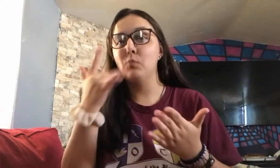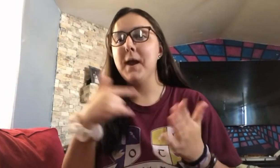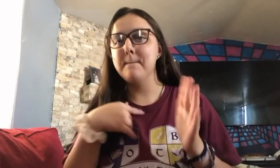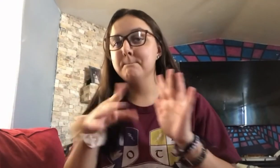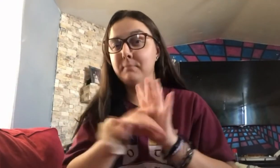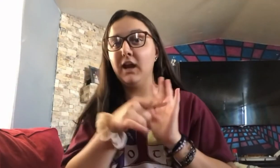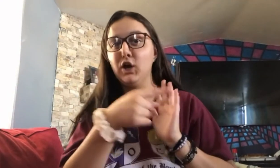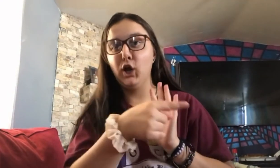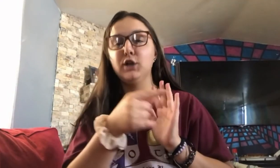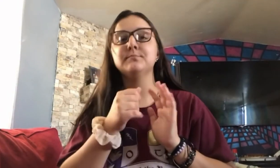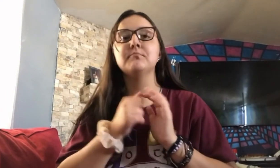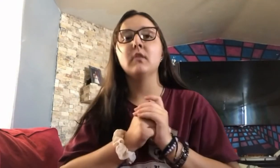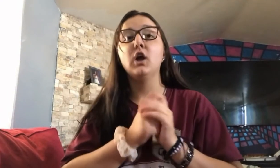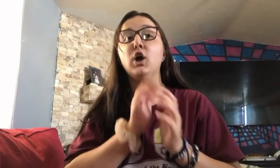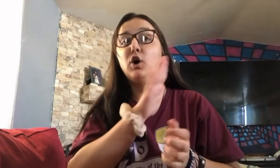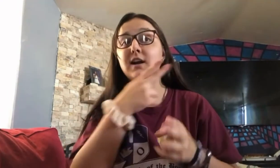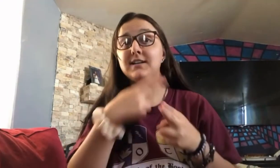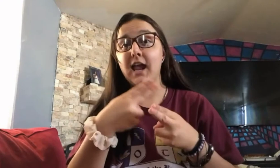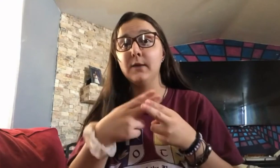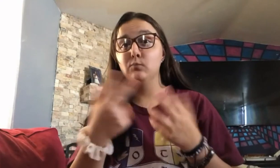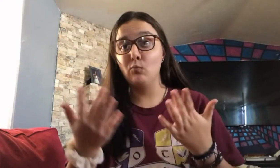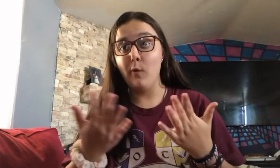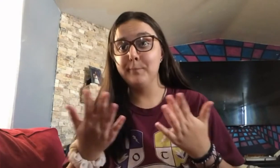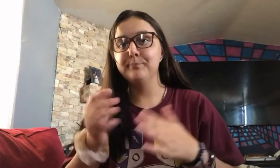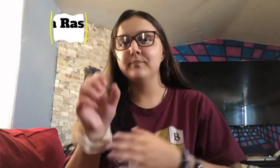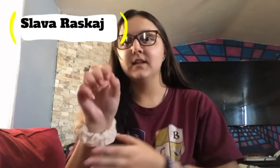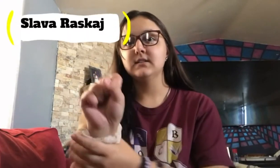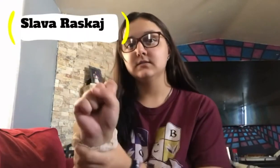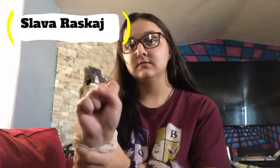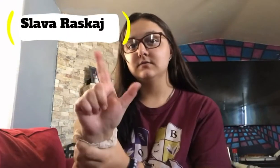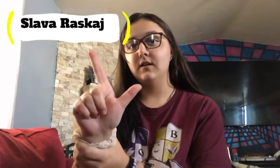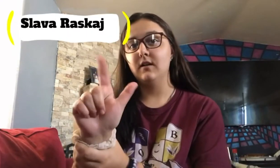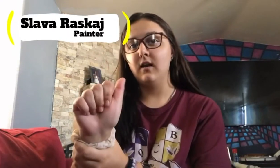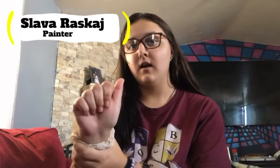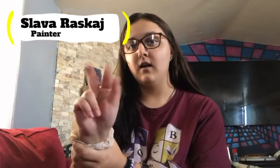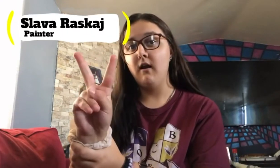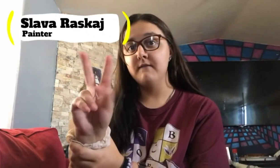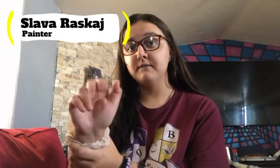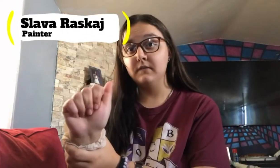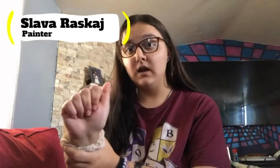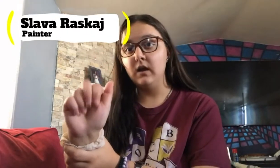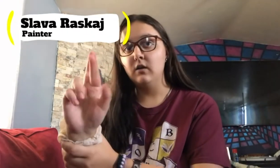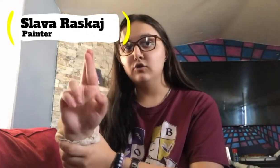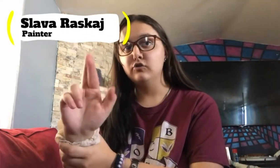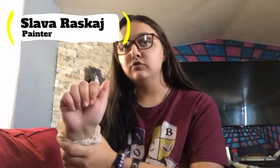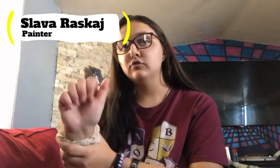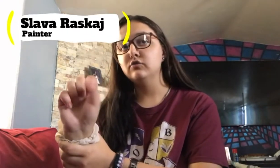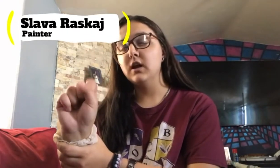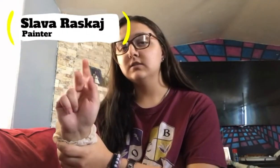someone that you may not know. So that's why I picked her. Her name is Slava Raskos.